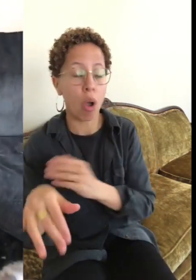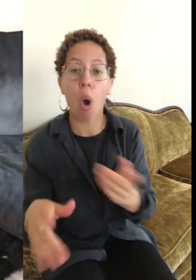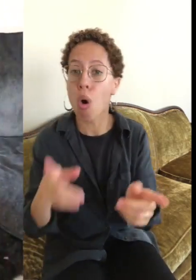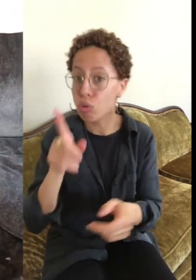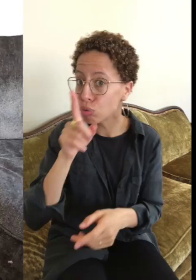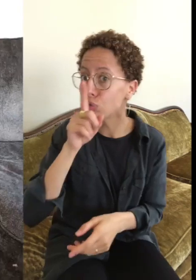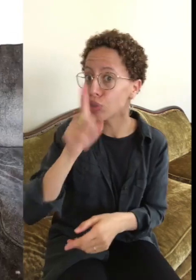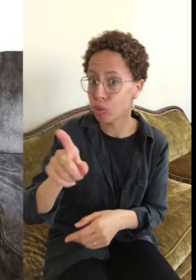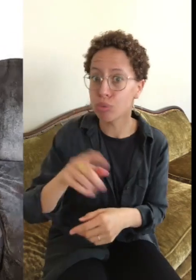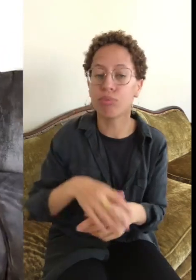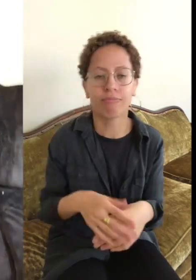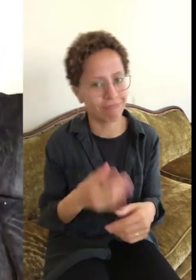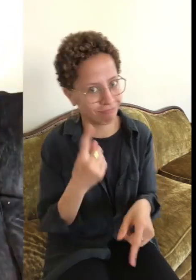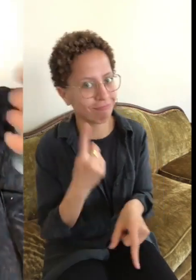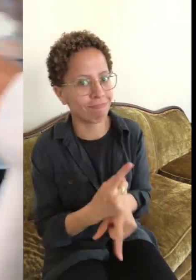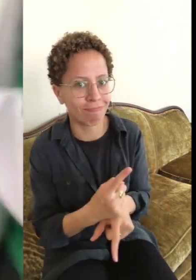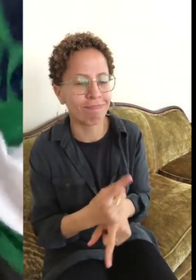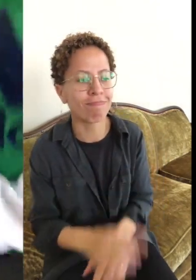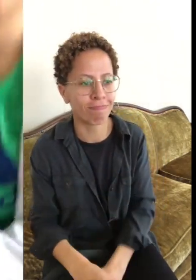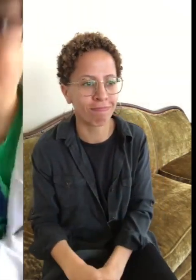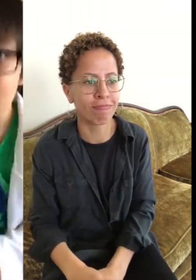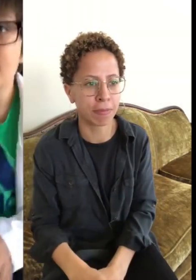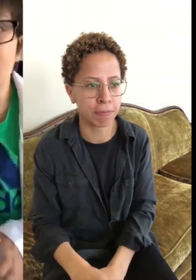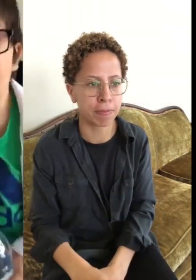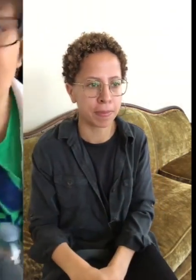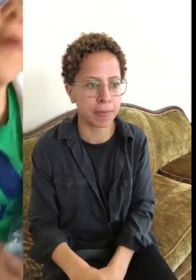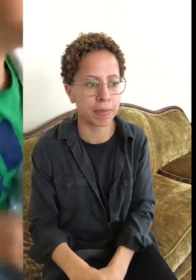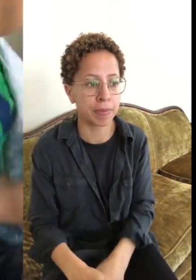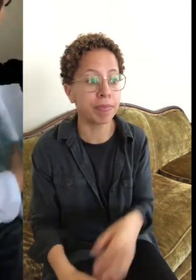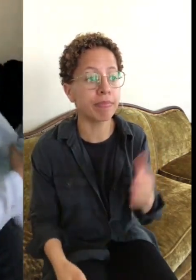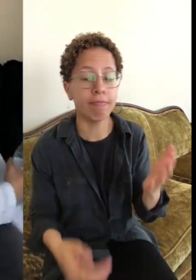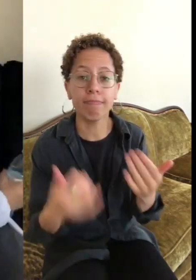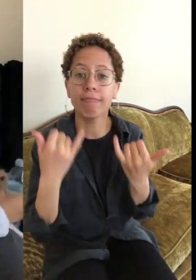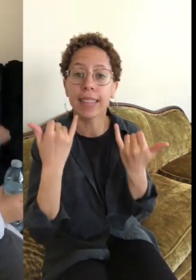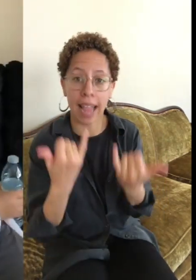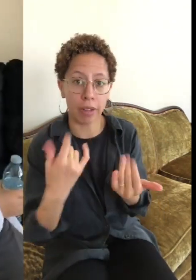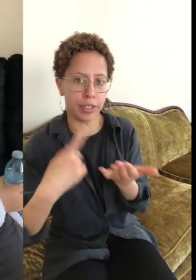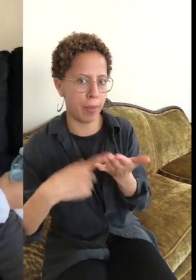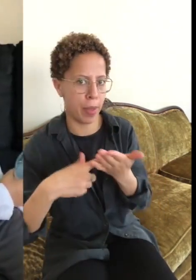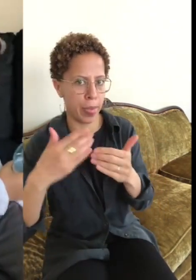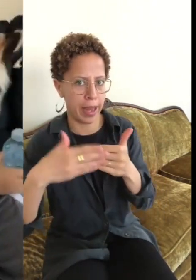true. Okay, so let's look at the next fur that you have. Oh, okay.